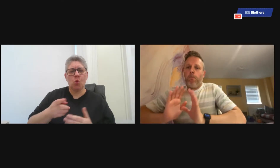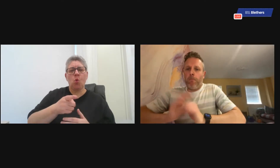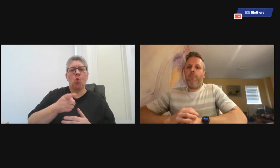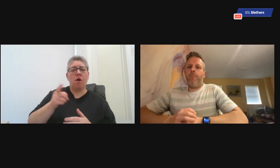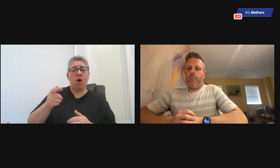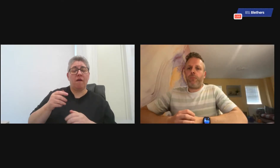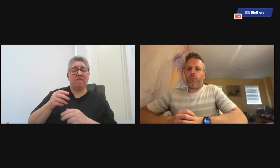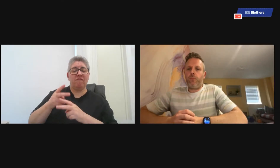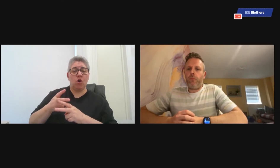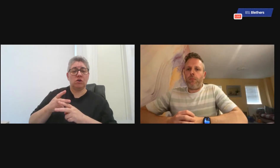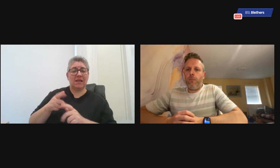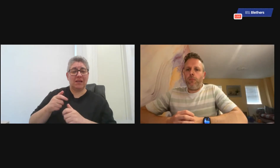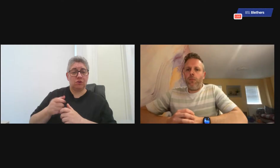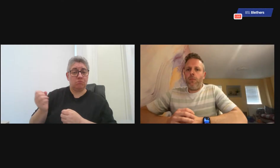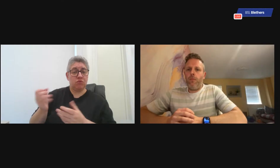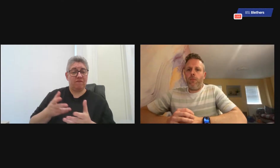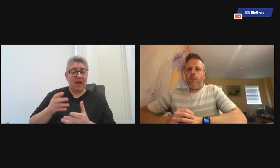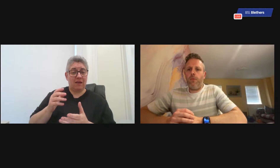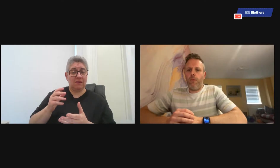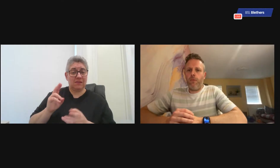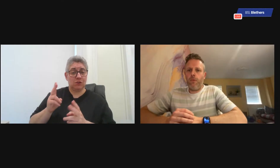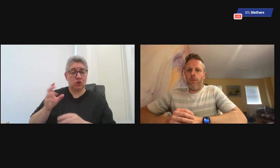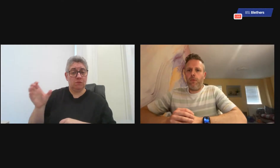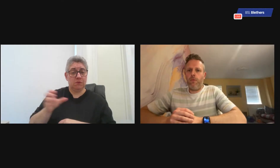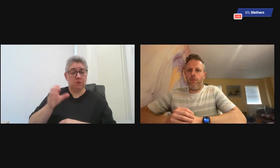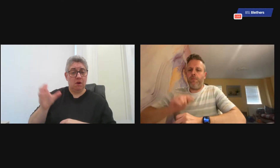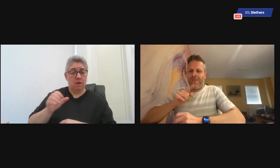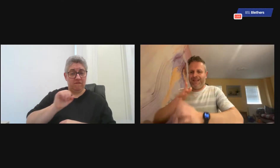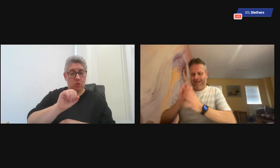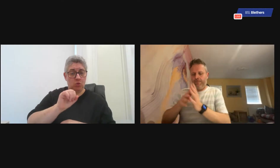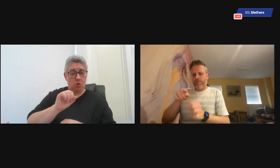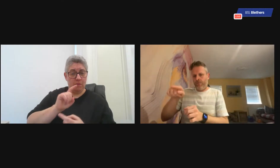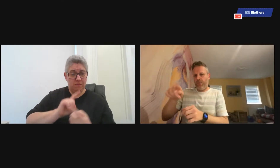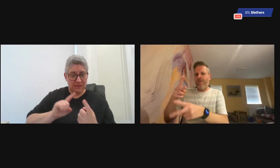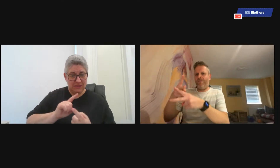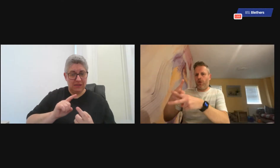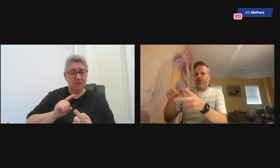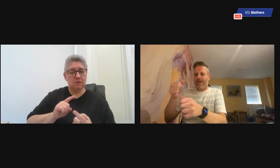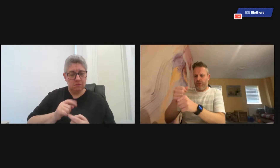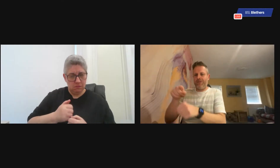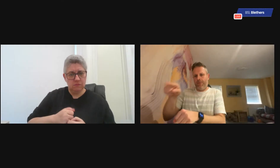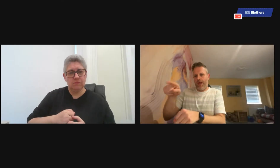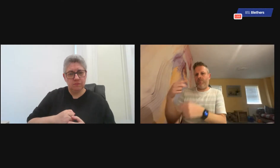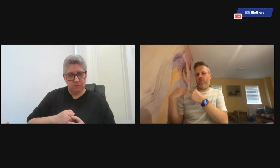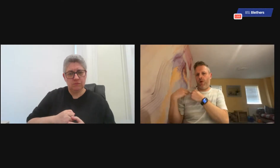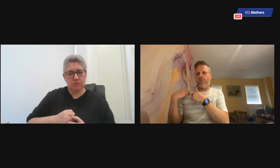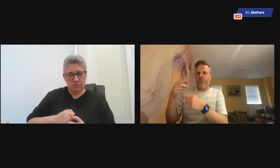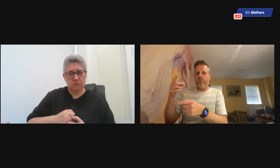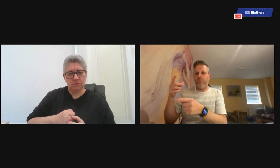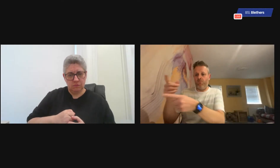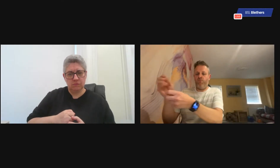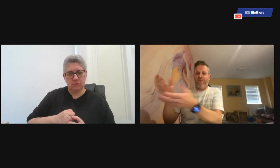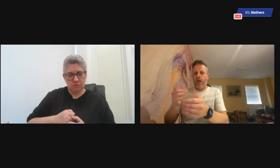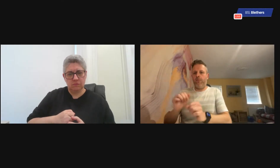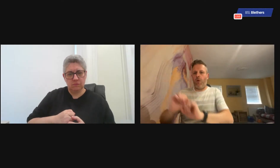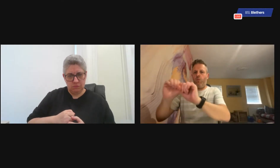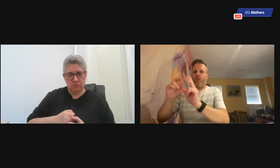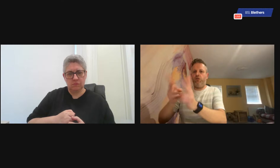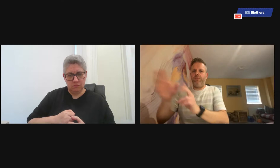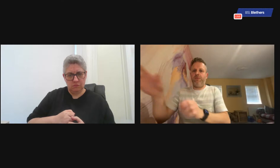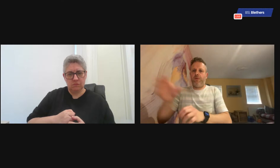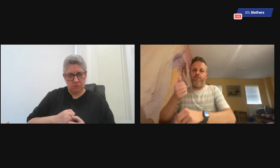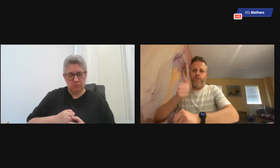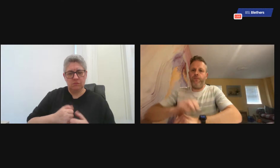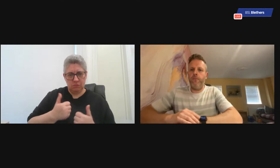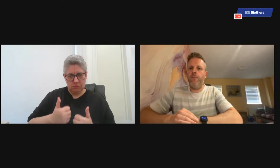for support and they wouldn't provide that. Interesting. So the fostering agency were the people providing the interpreters for meetings and so